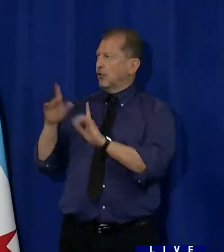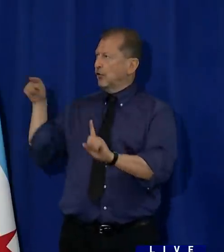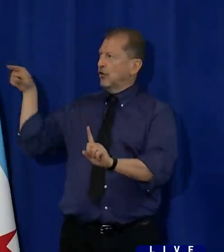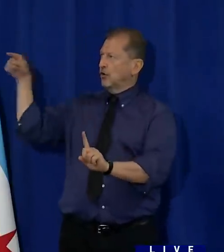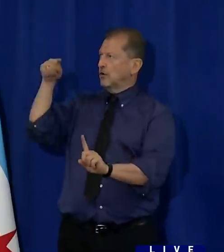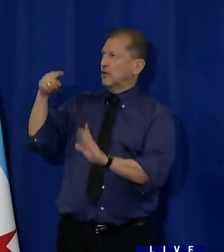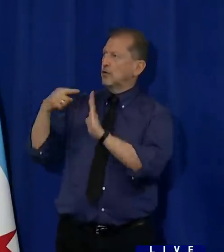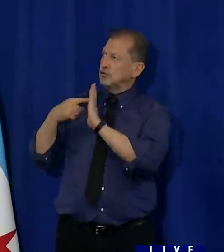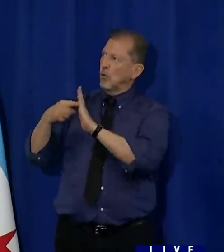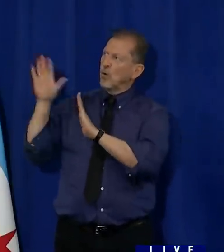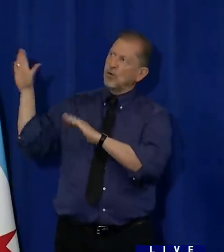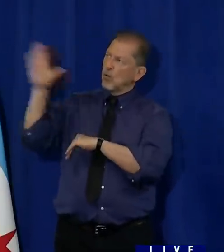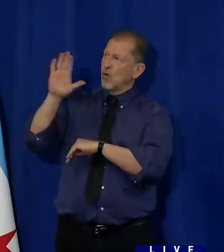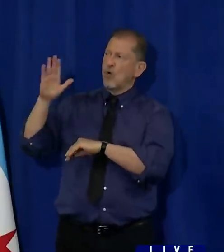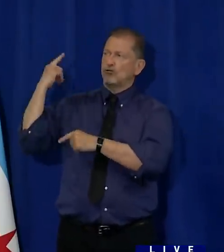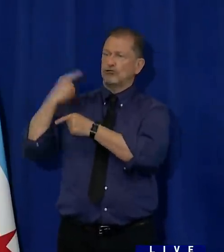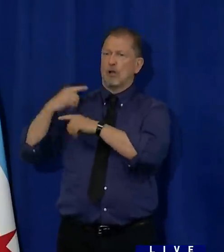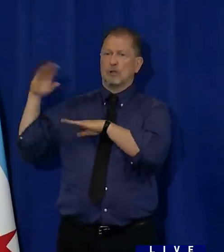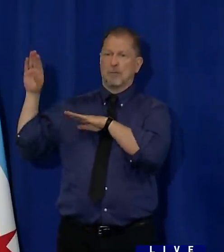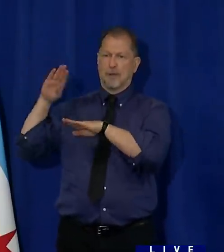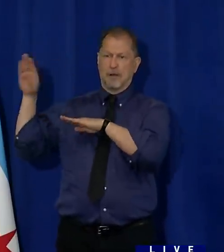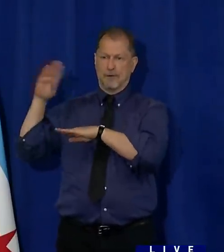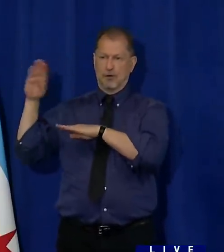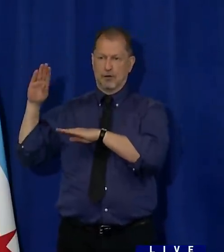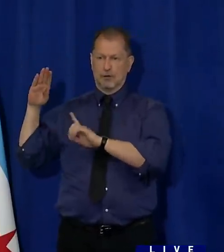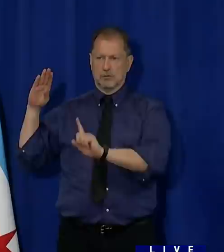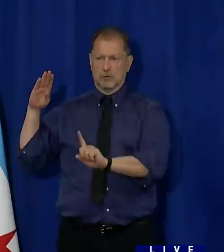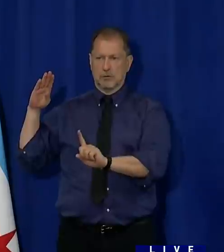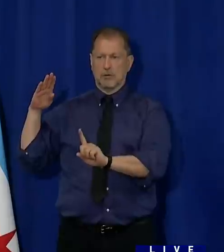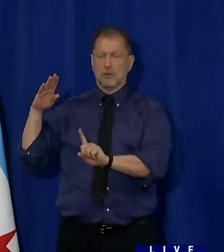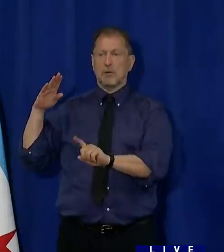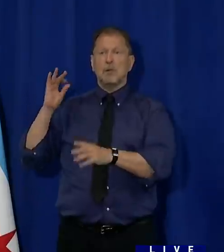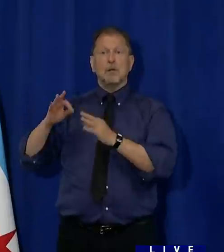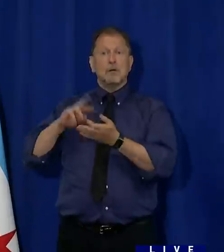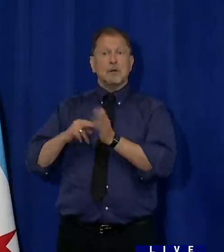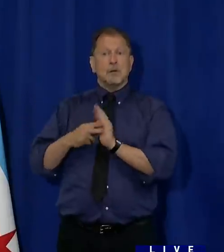If that means strict discipline,